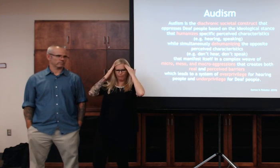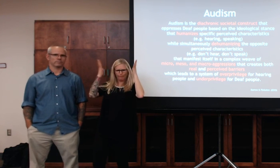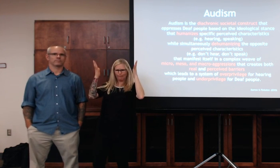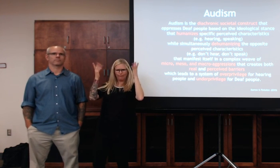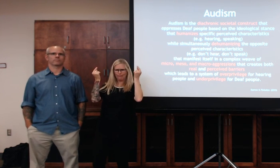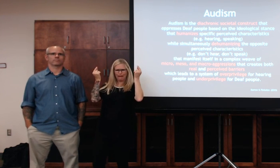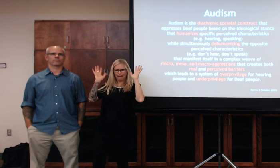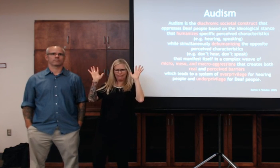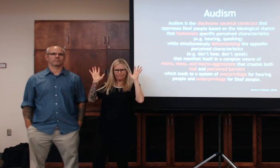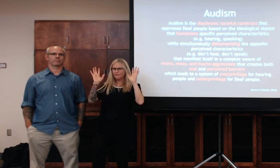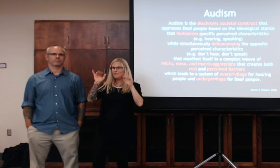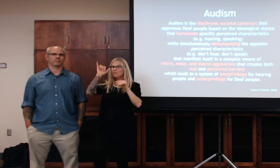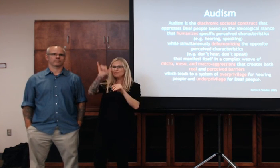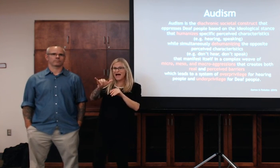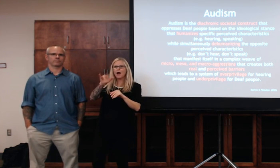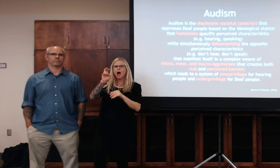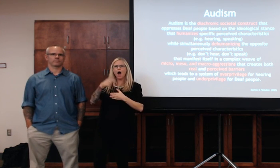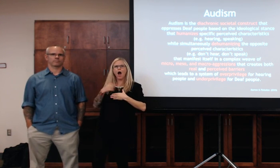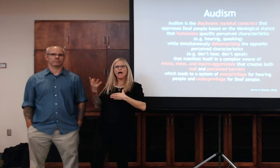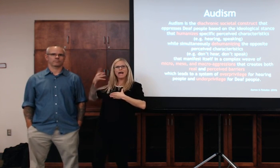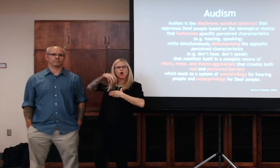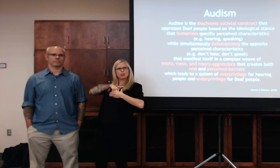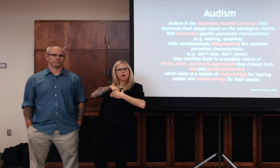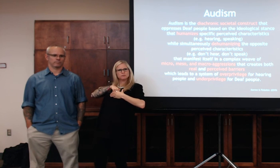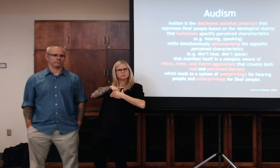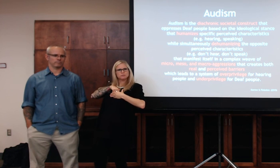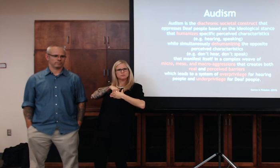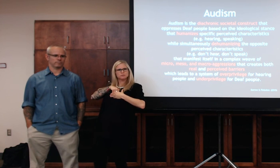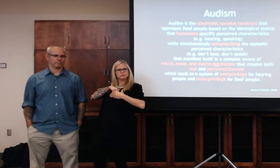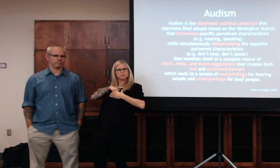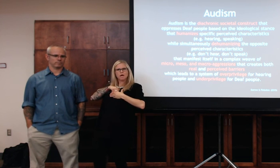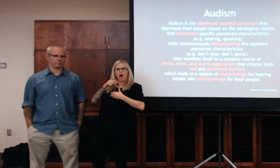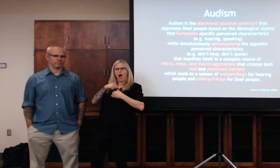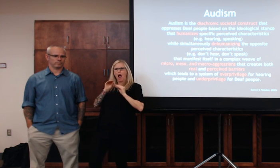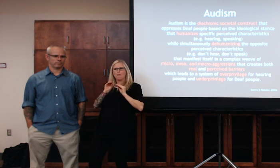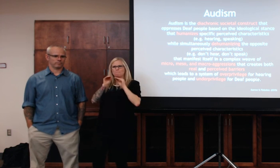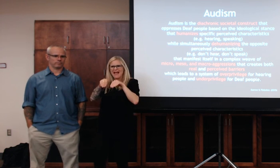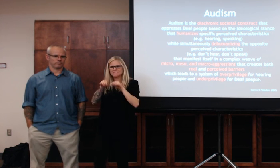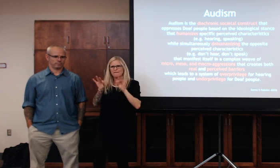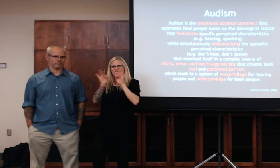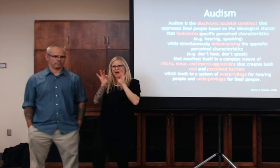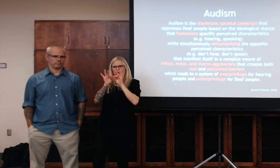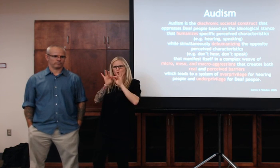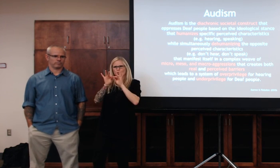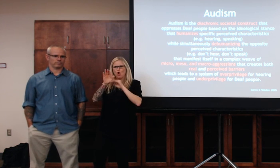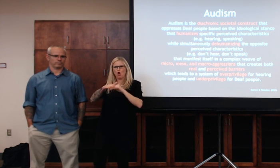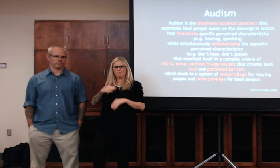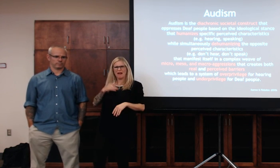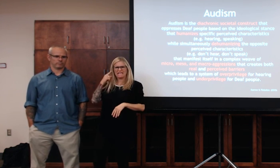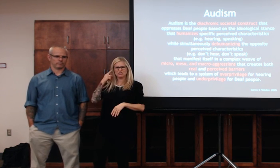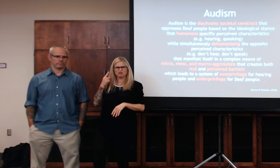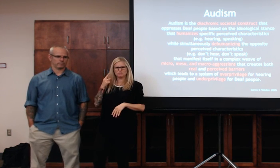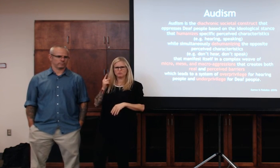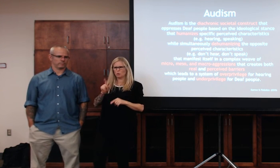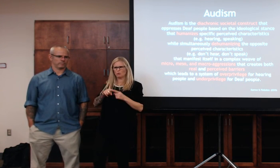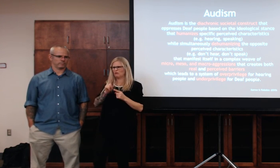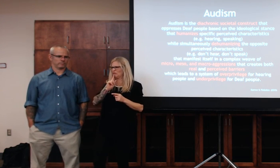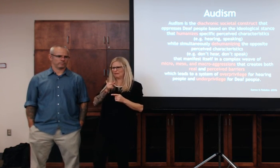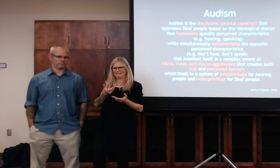ear. That doesn't really make sense, but that's, I've internalized that oppression. I've placed value on my own ears